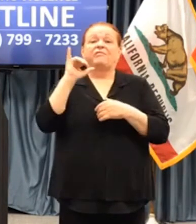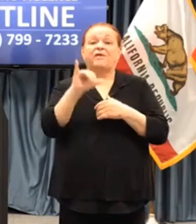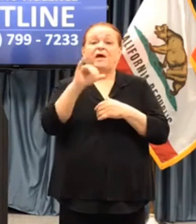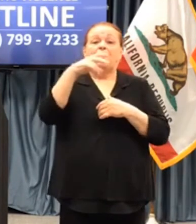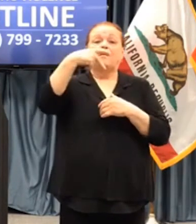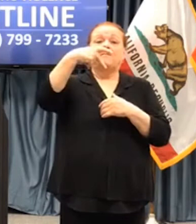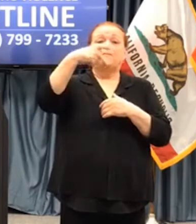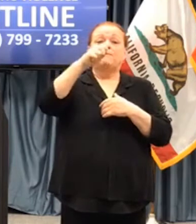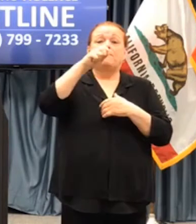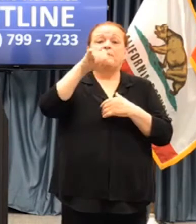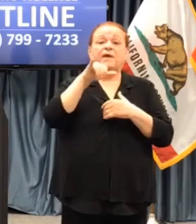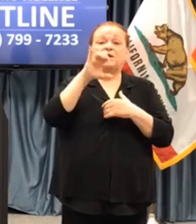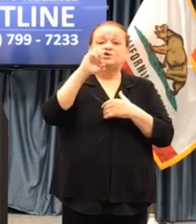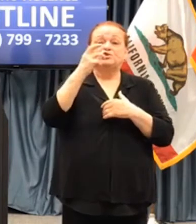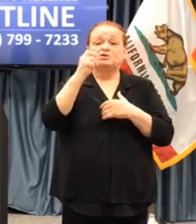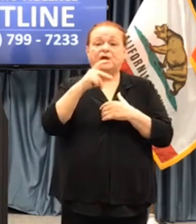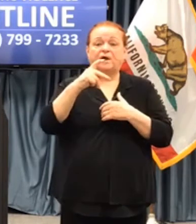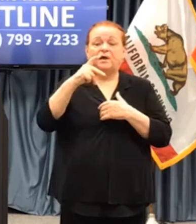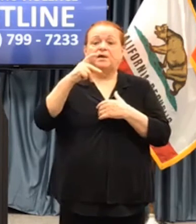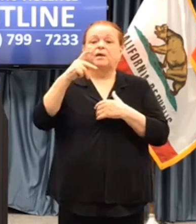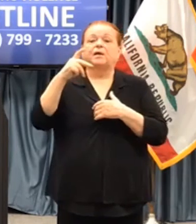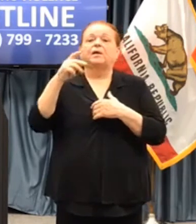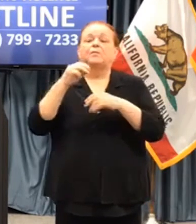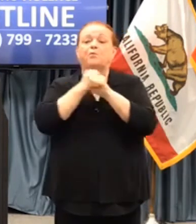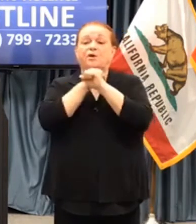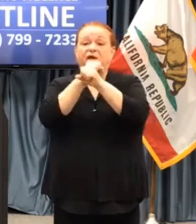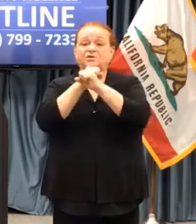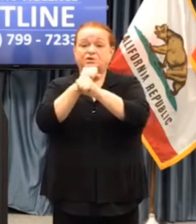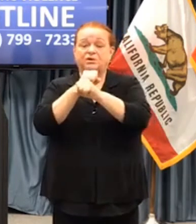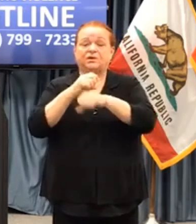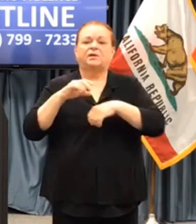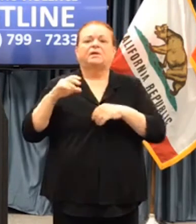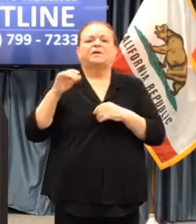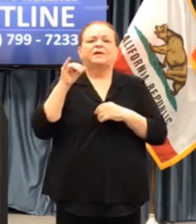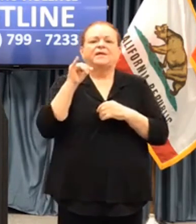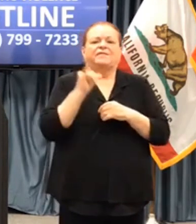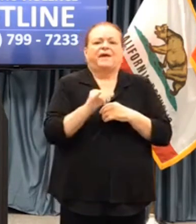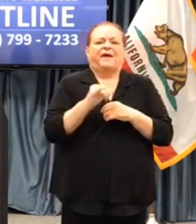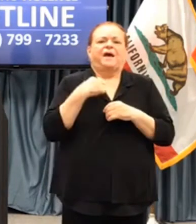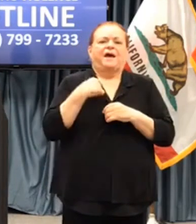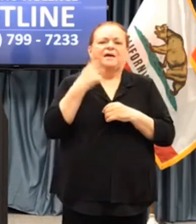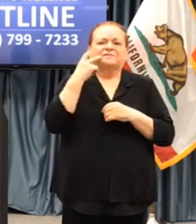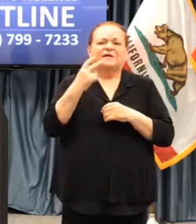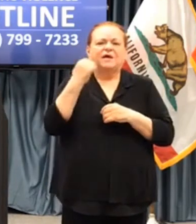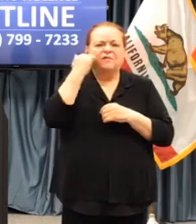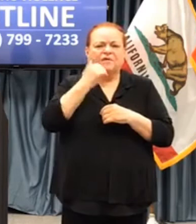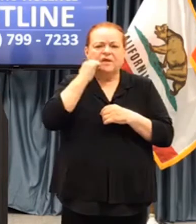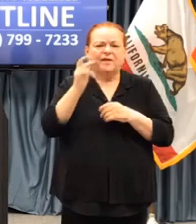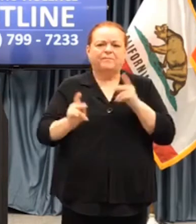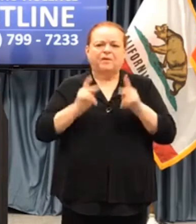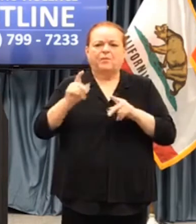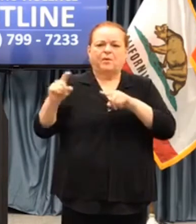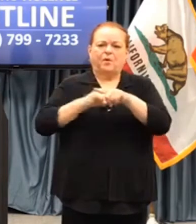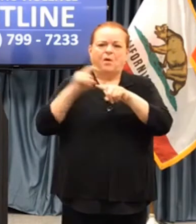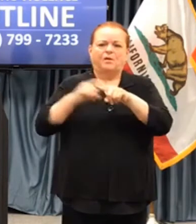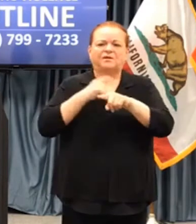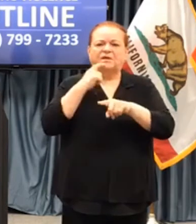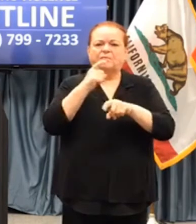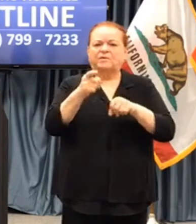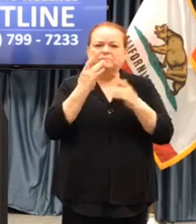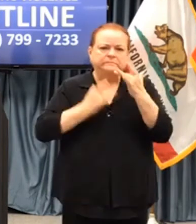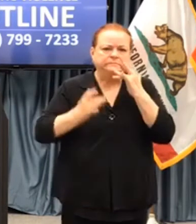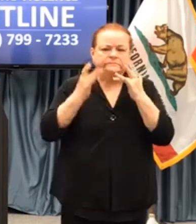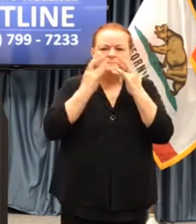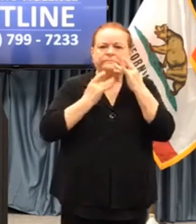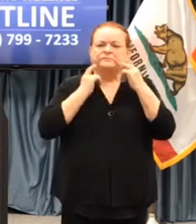hear from small business owners every single day who call and tell me of their struggles, how their employees